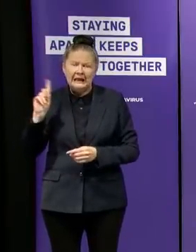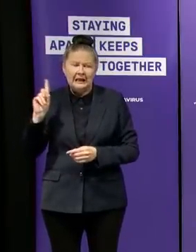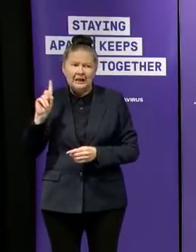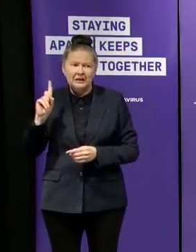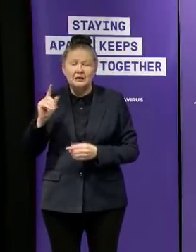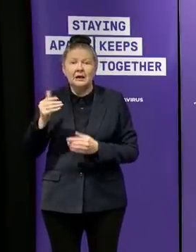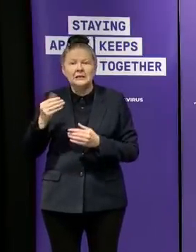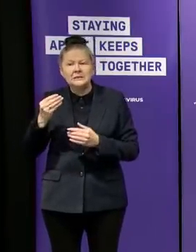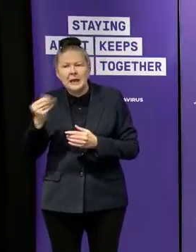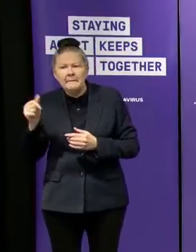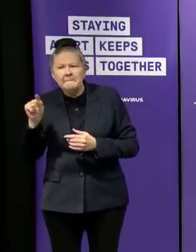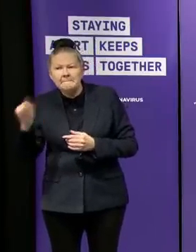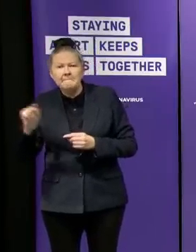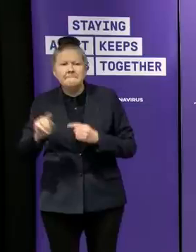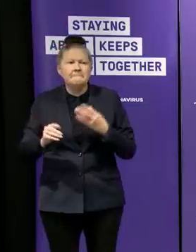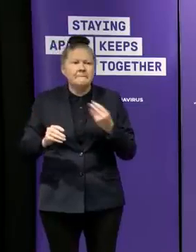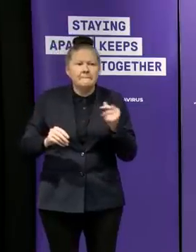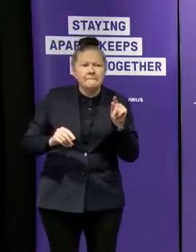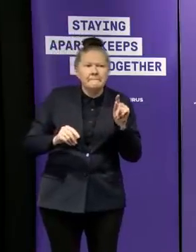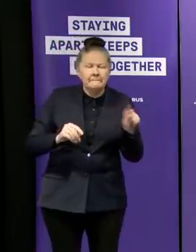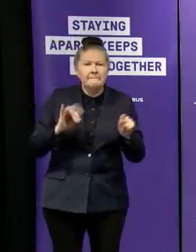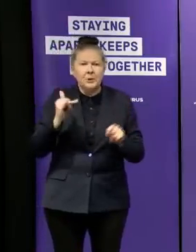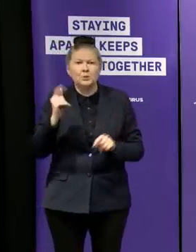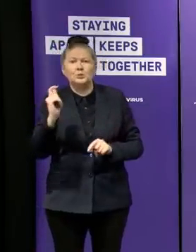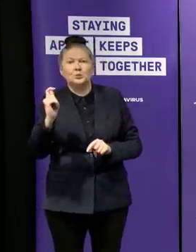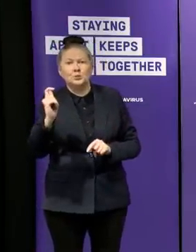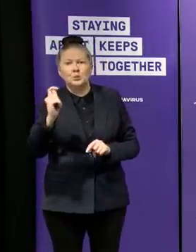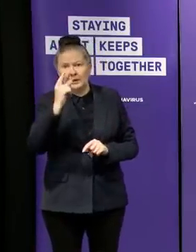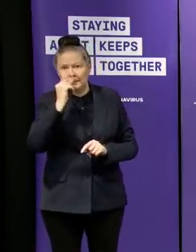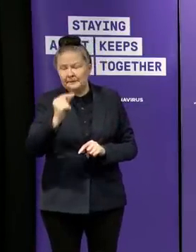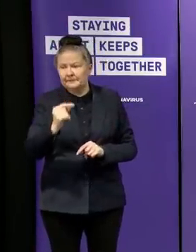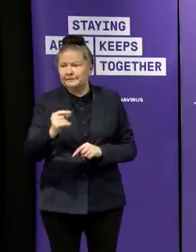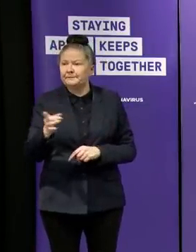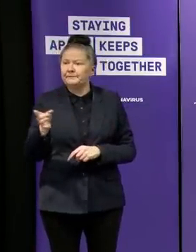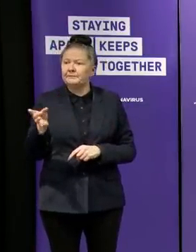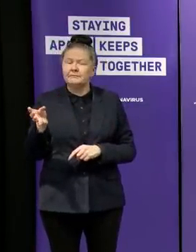some circumstances, be an option soon.